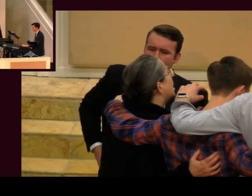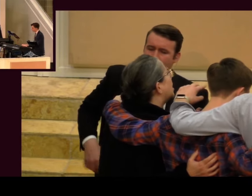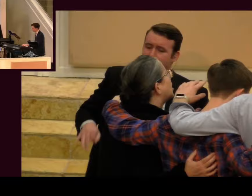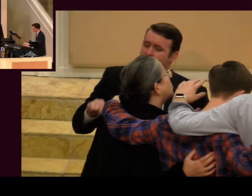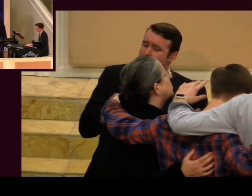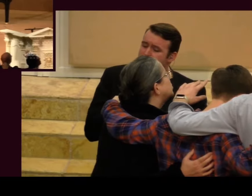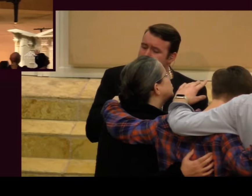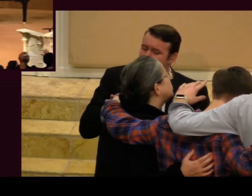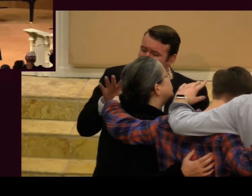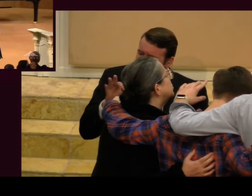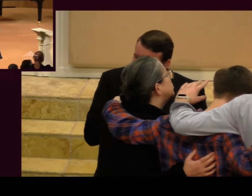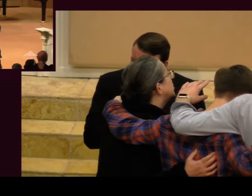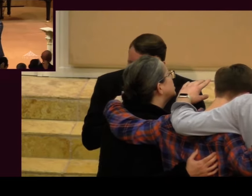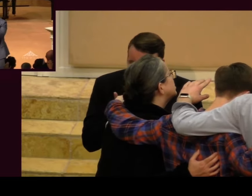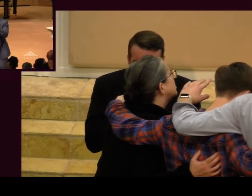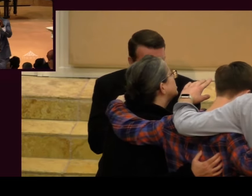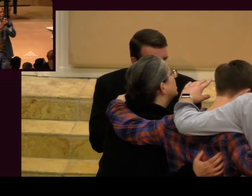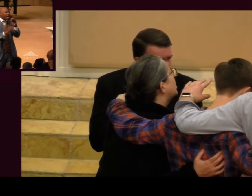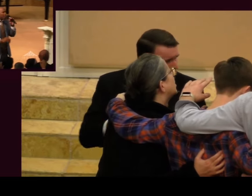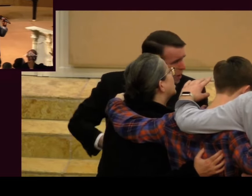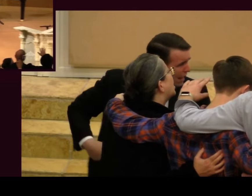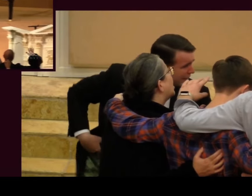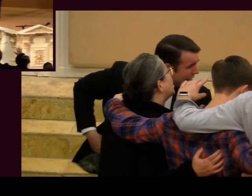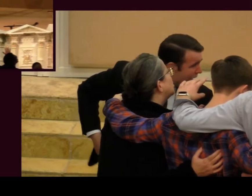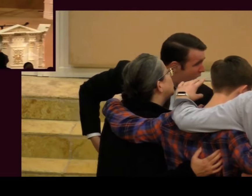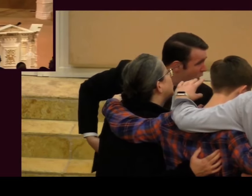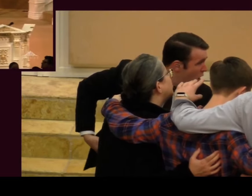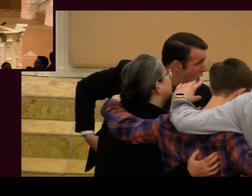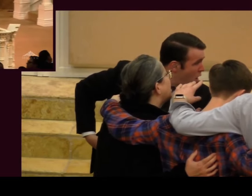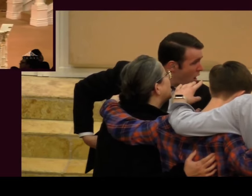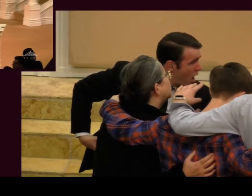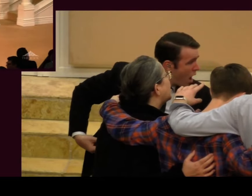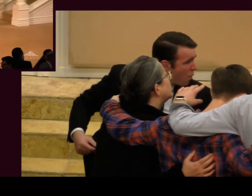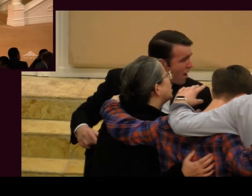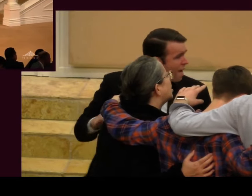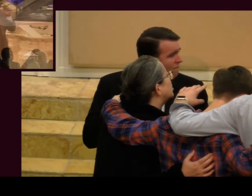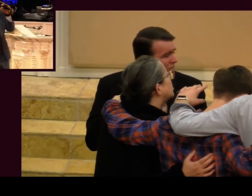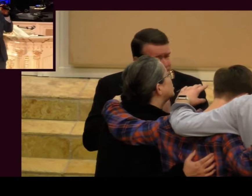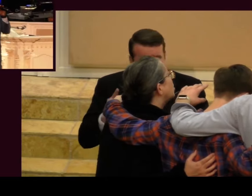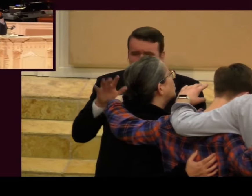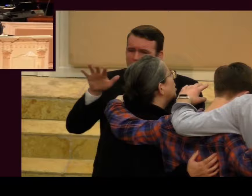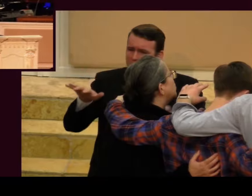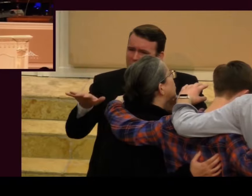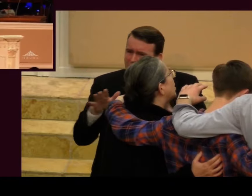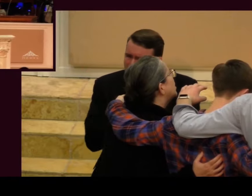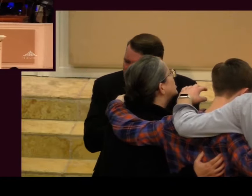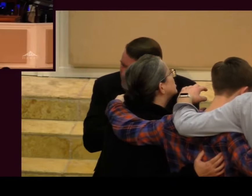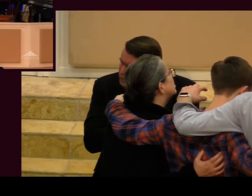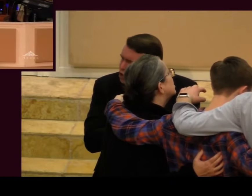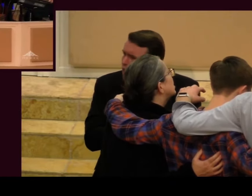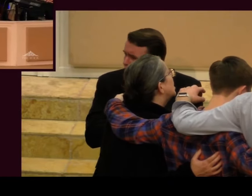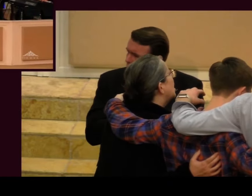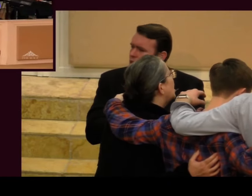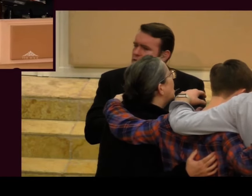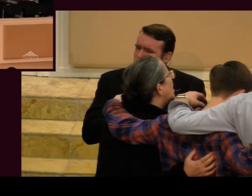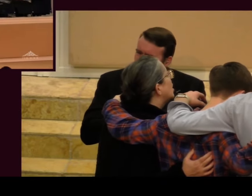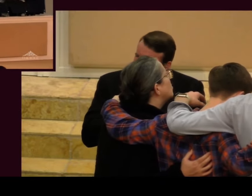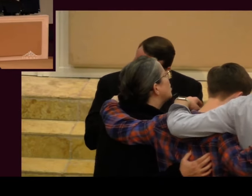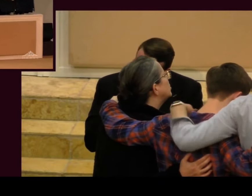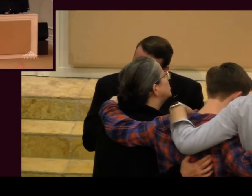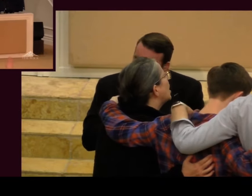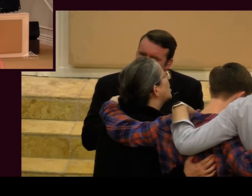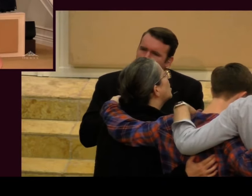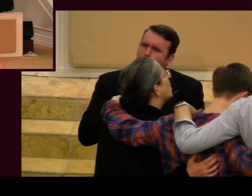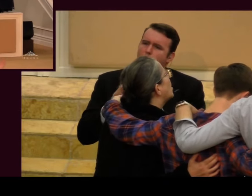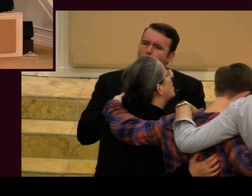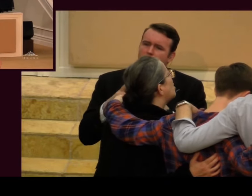If you're a minister, I want you to find some people to pray with right now. Come on, I want you to find somebody, lay hands on them. Come on, begin to pray